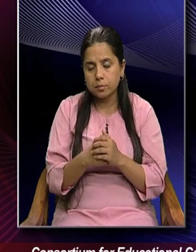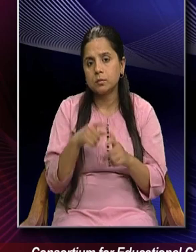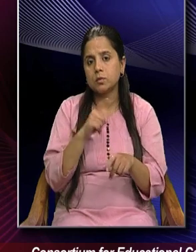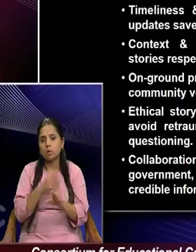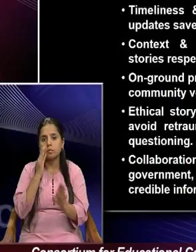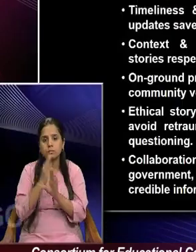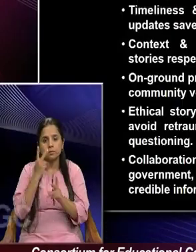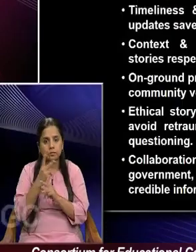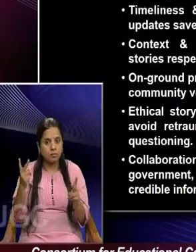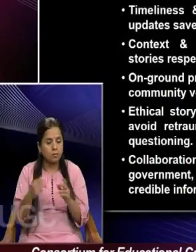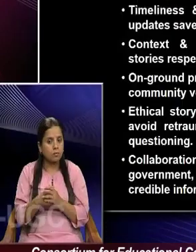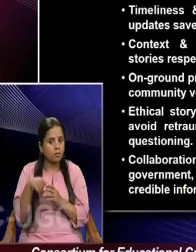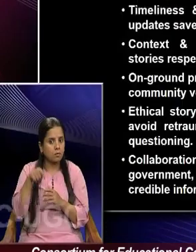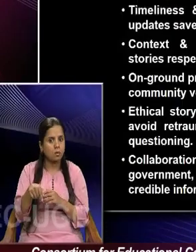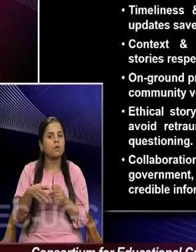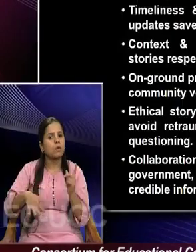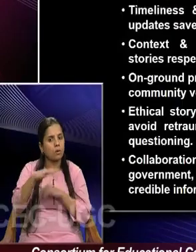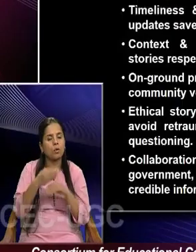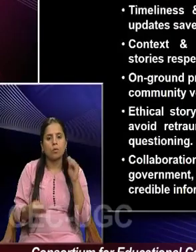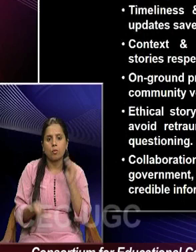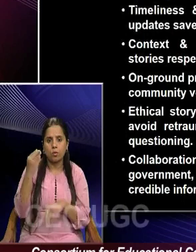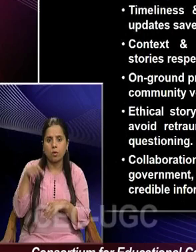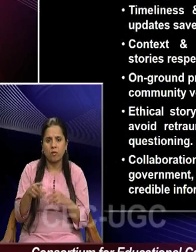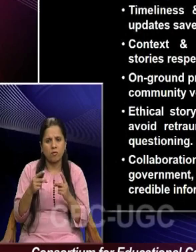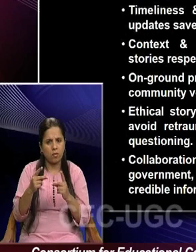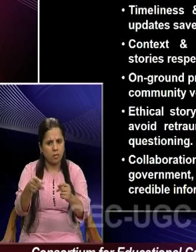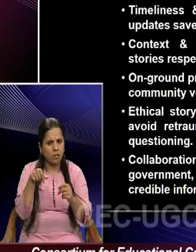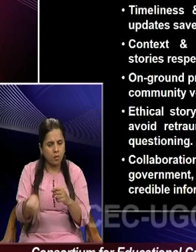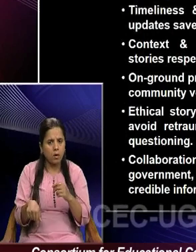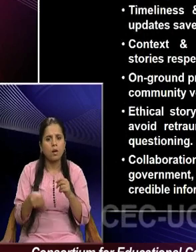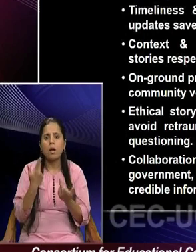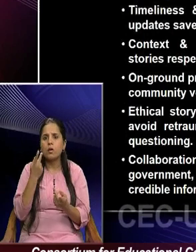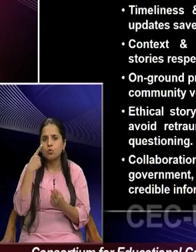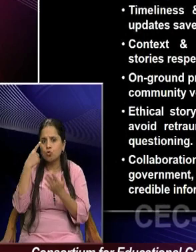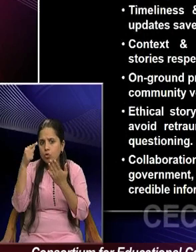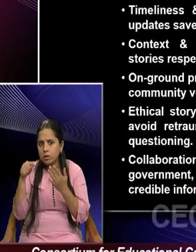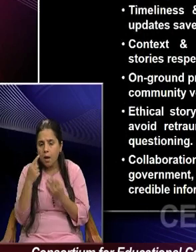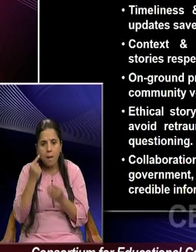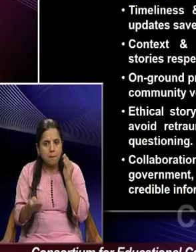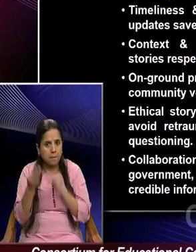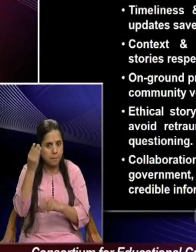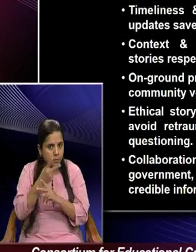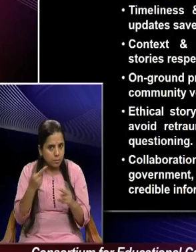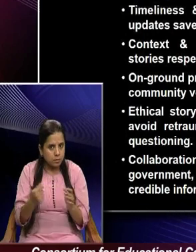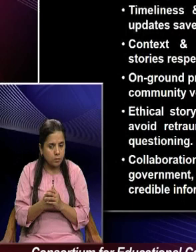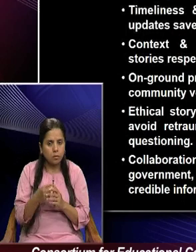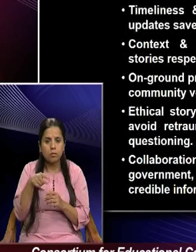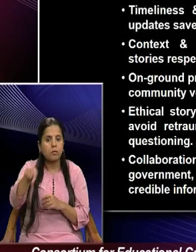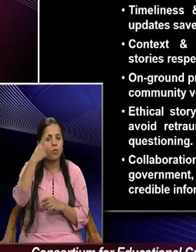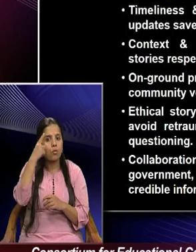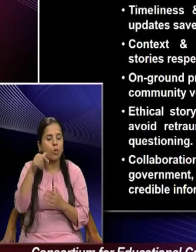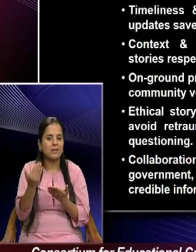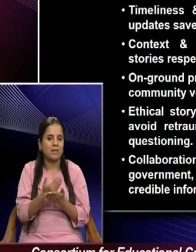and accuracy is the utmost. Rapid, verified updates, and for what? To